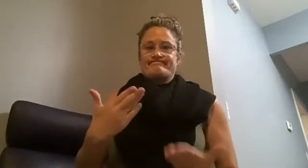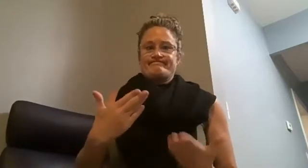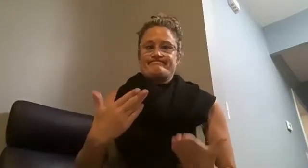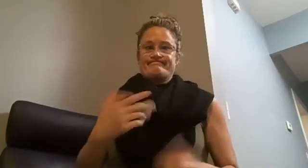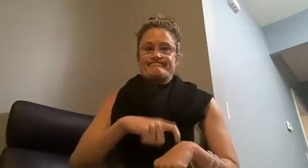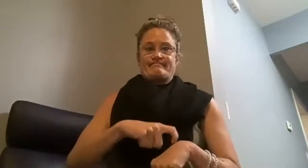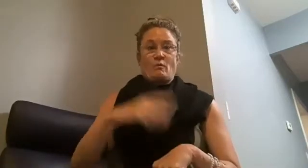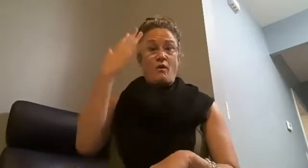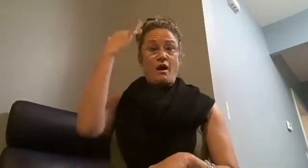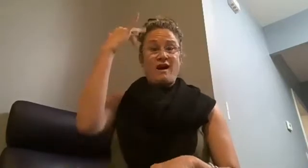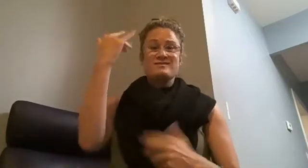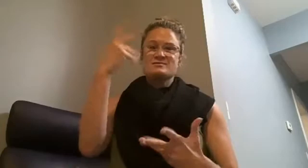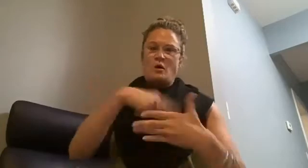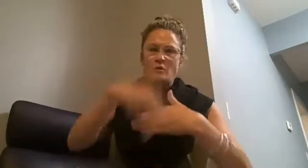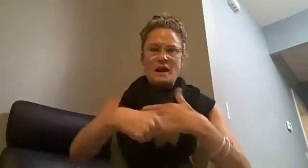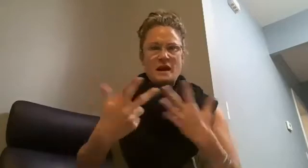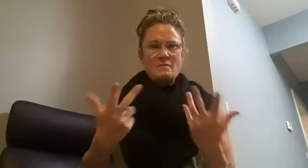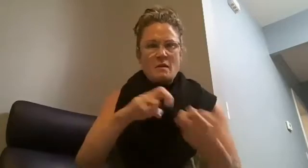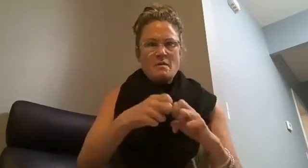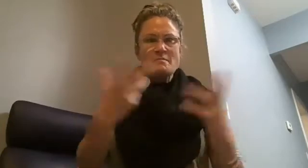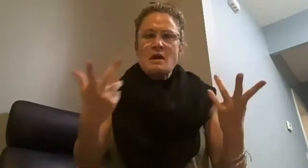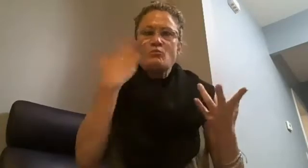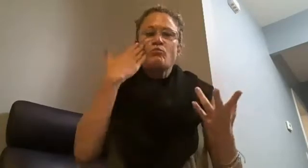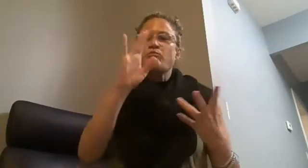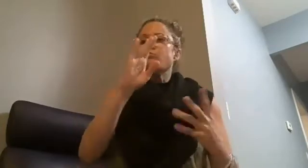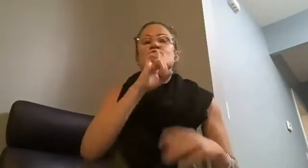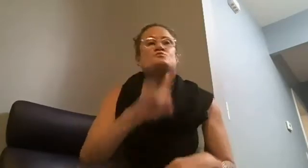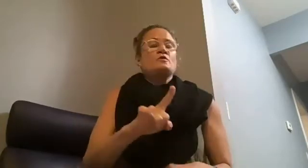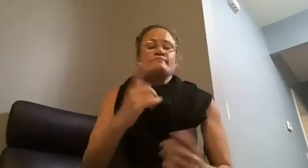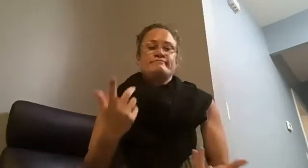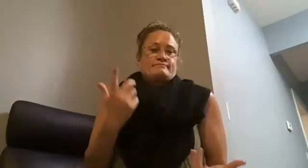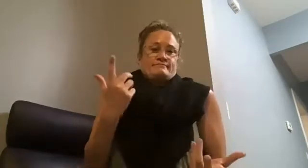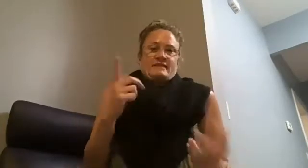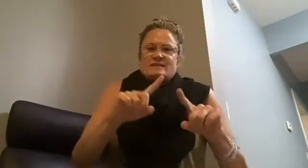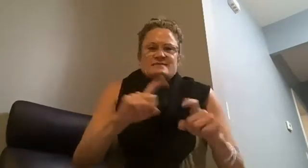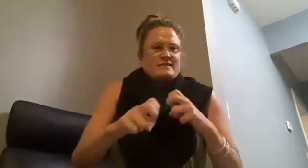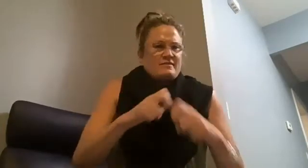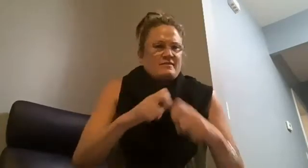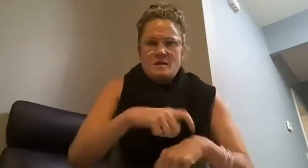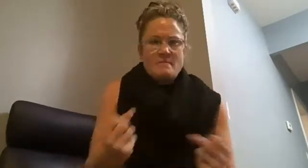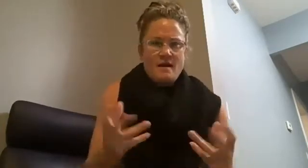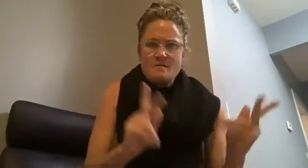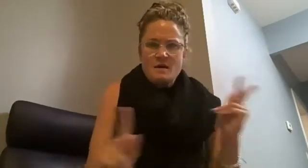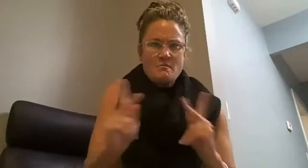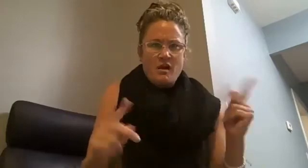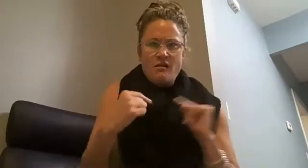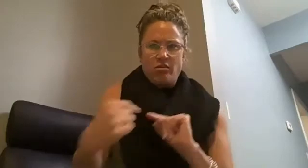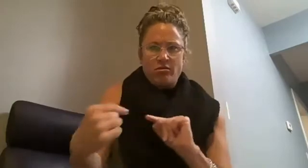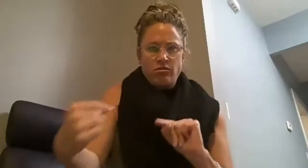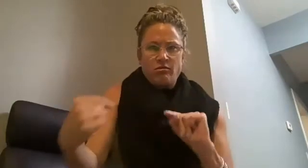something to do with your program, I don't know if that's true. I think this is just a difficult time for a lot of people. But there